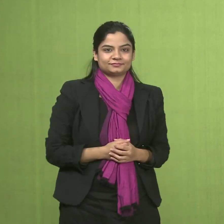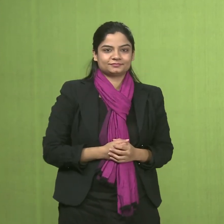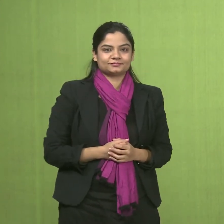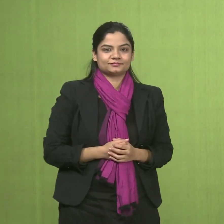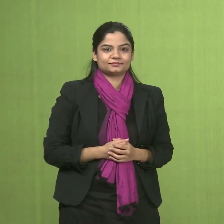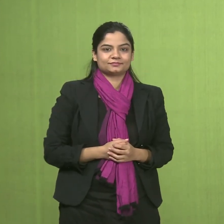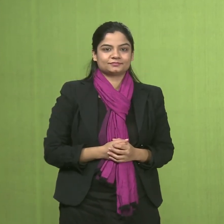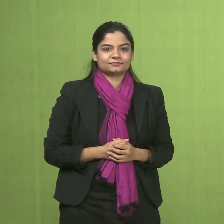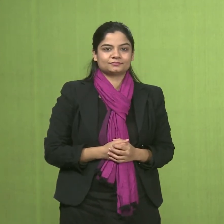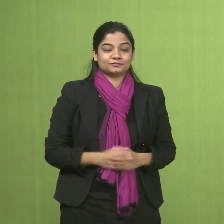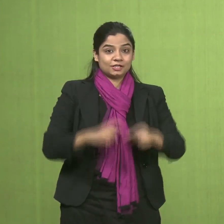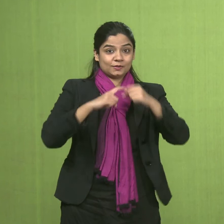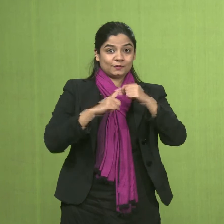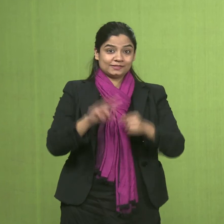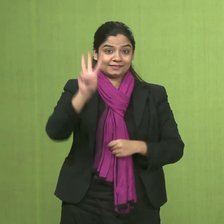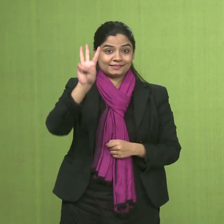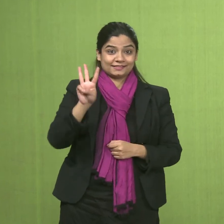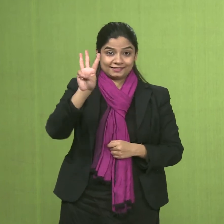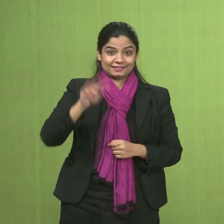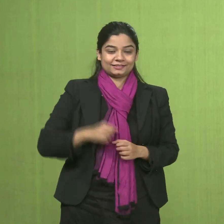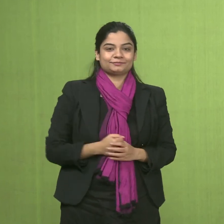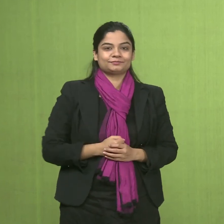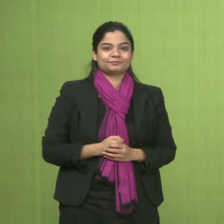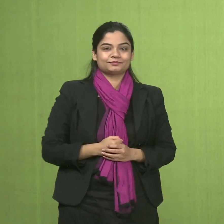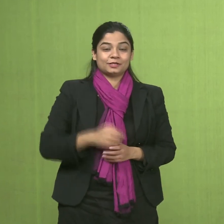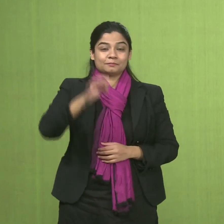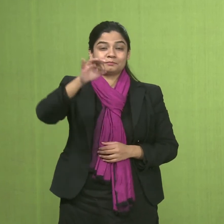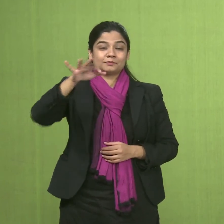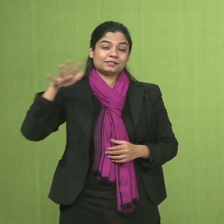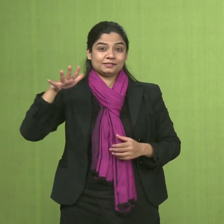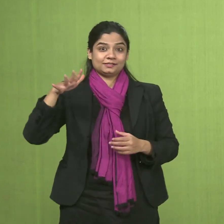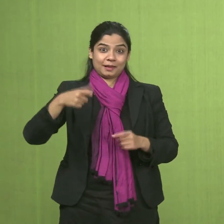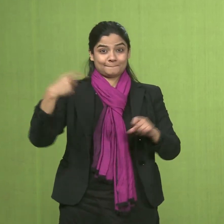The third one,